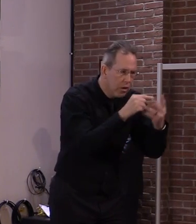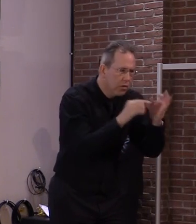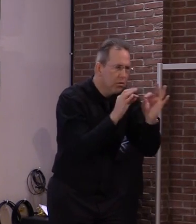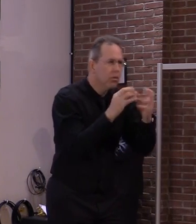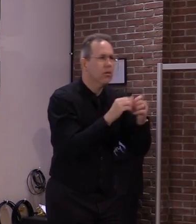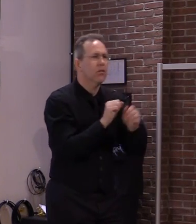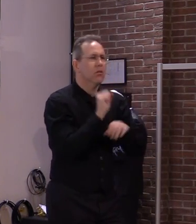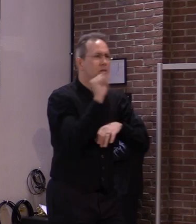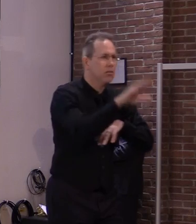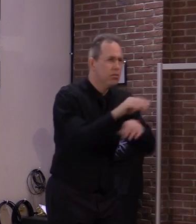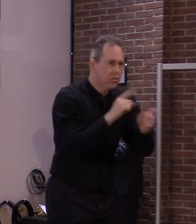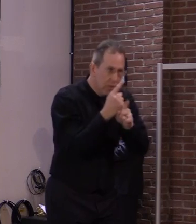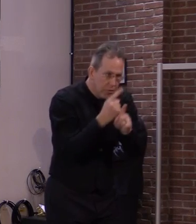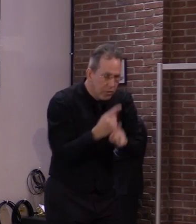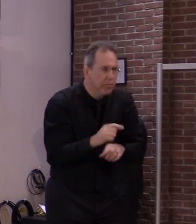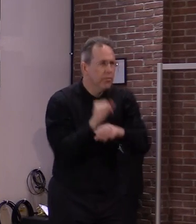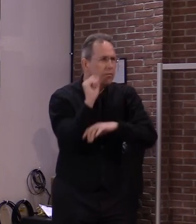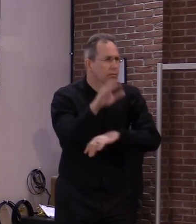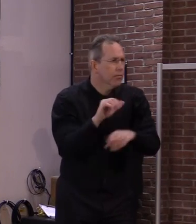building